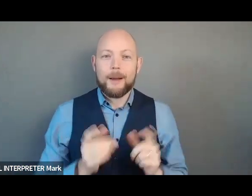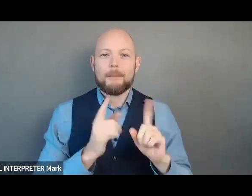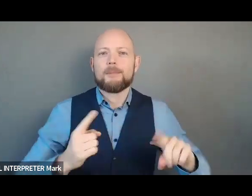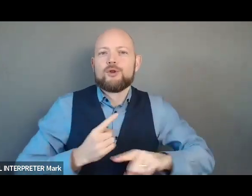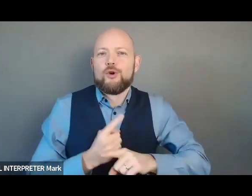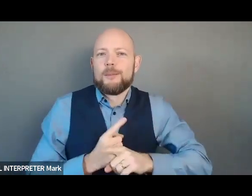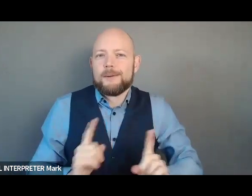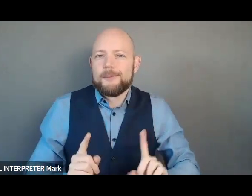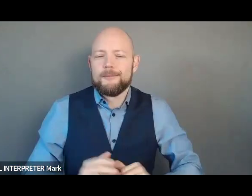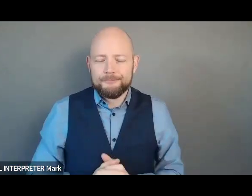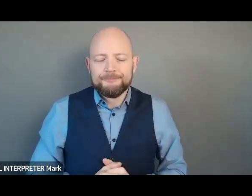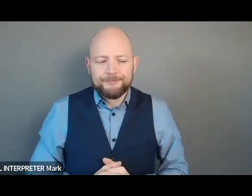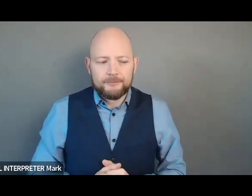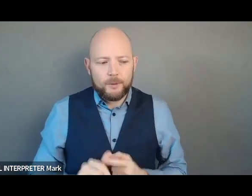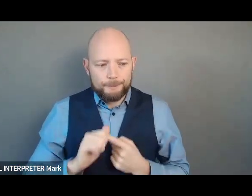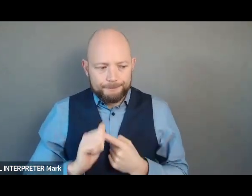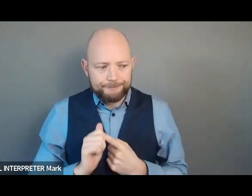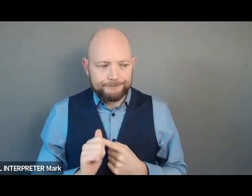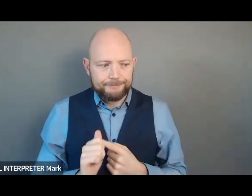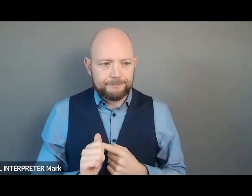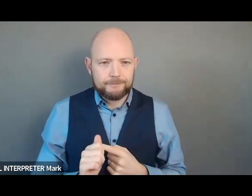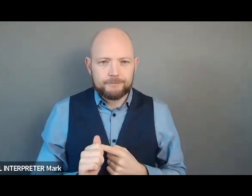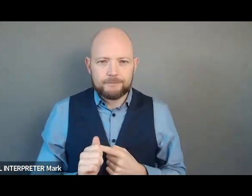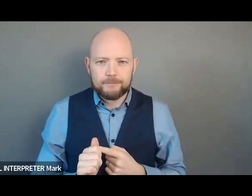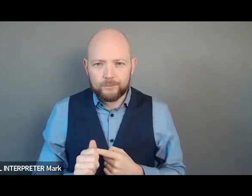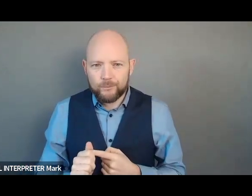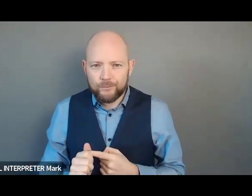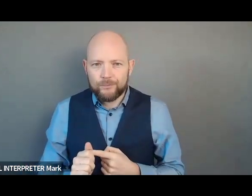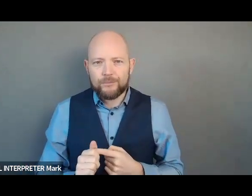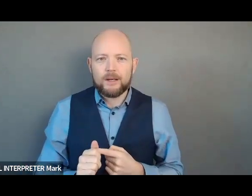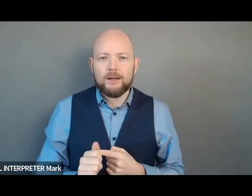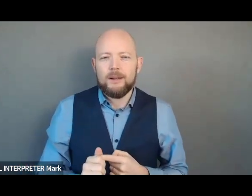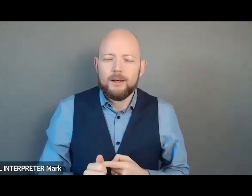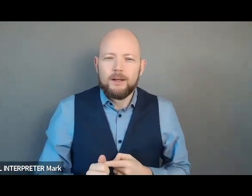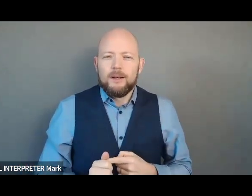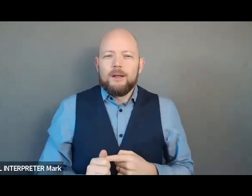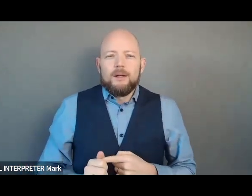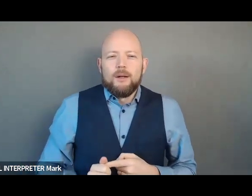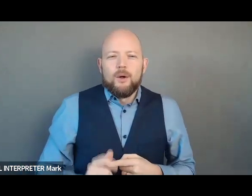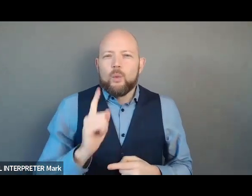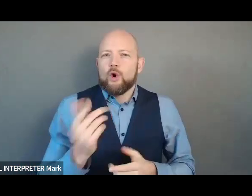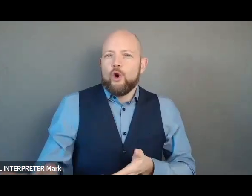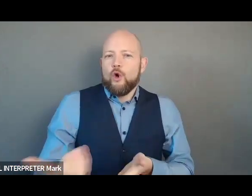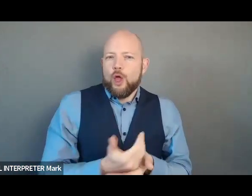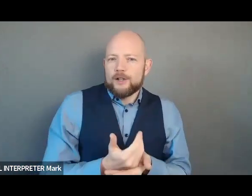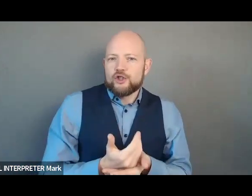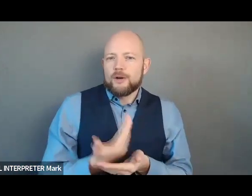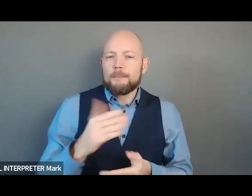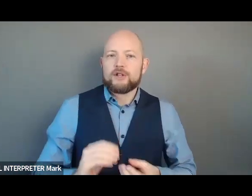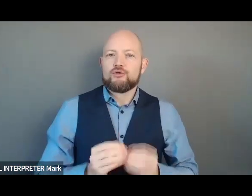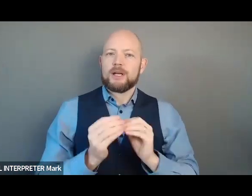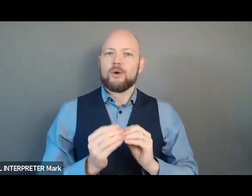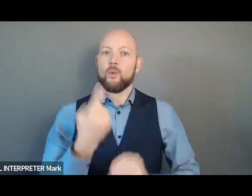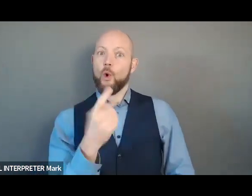about. So one was about a particular collection that had imposed that had created a sort of one-click shopping